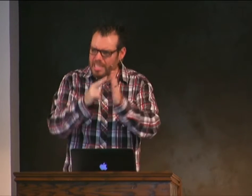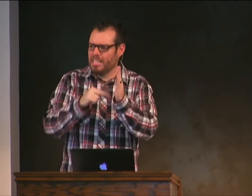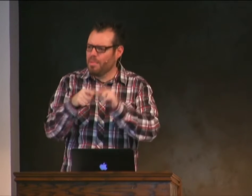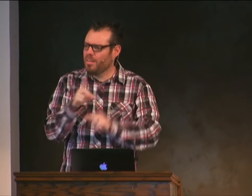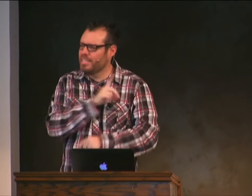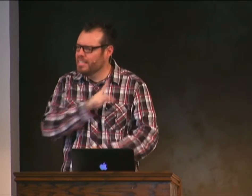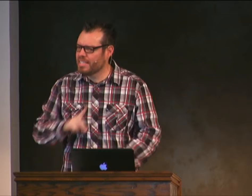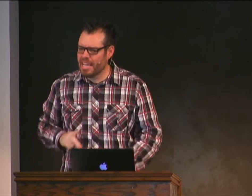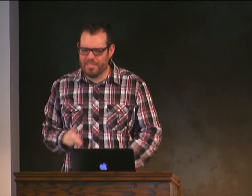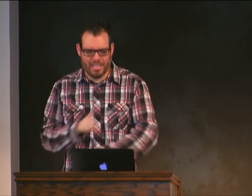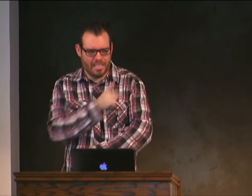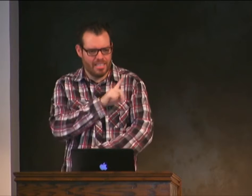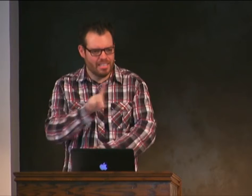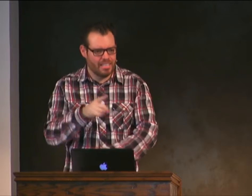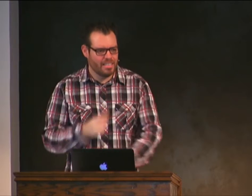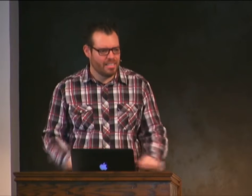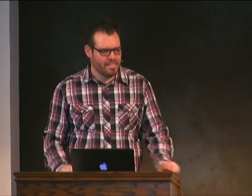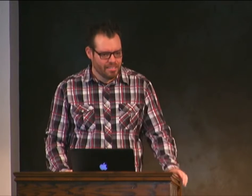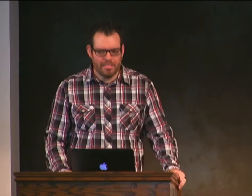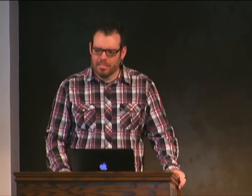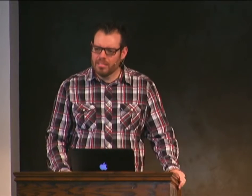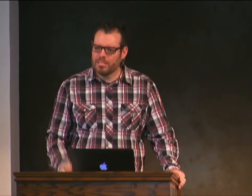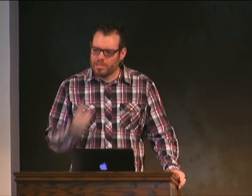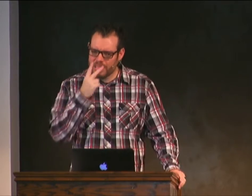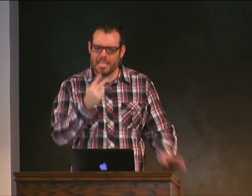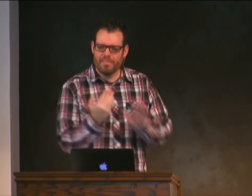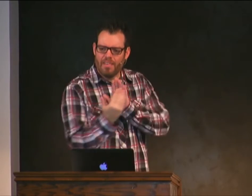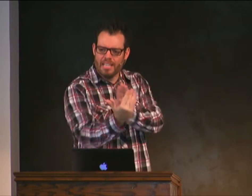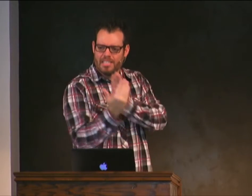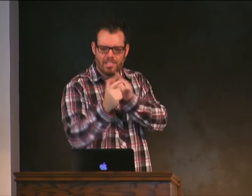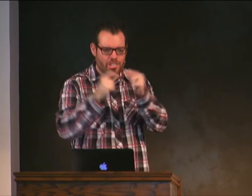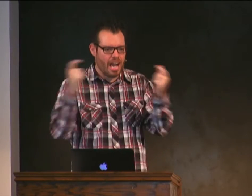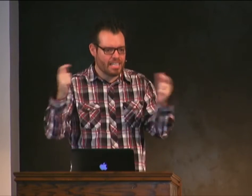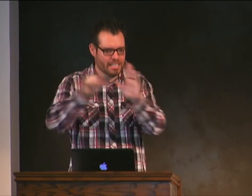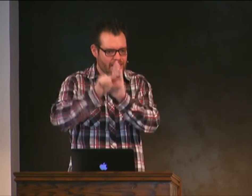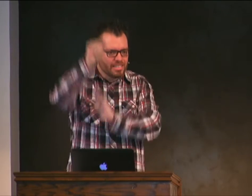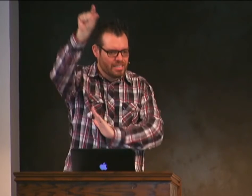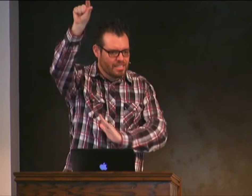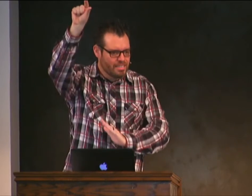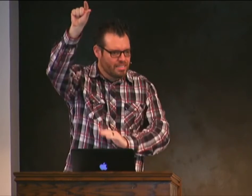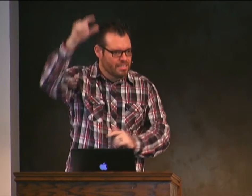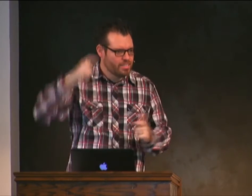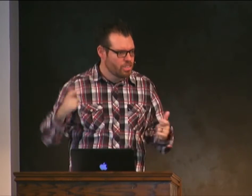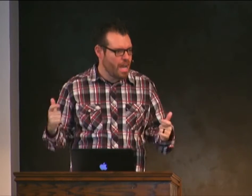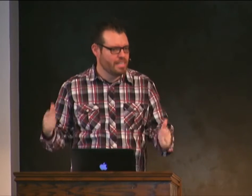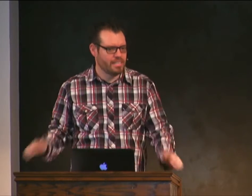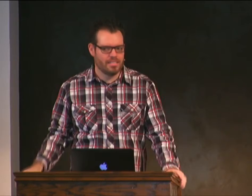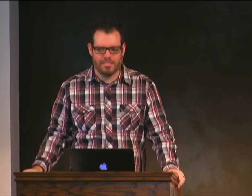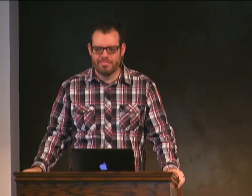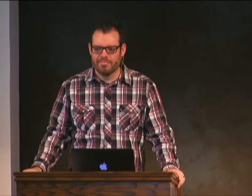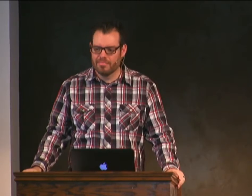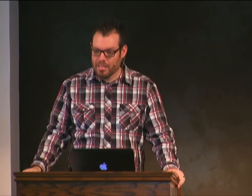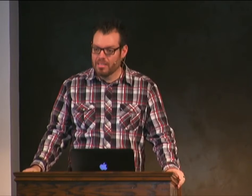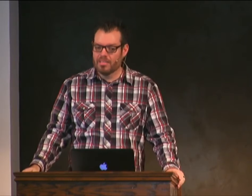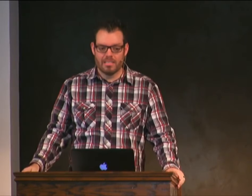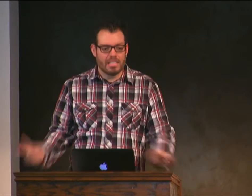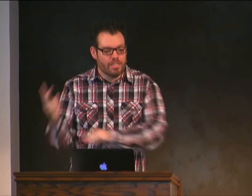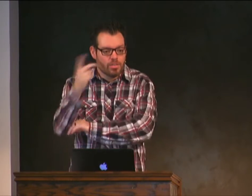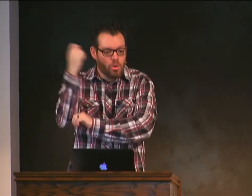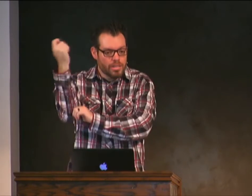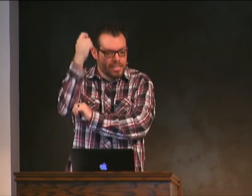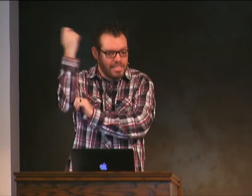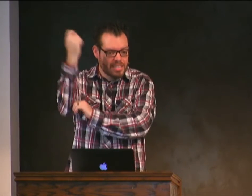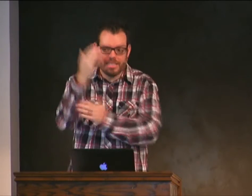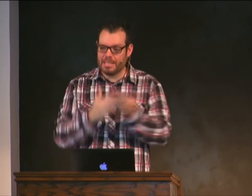When you read about King David, you see he faces giants. Giants.